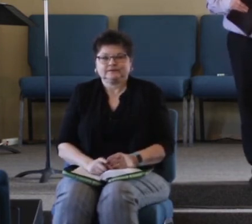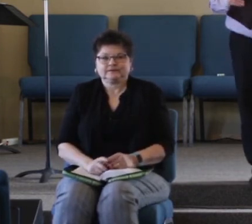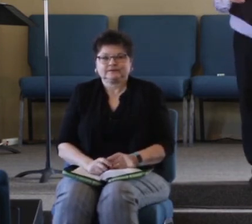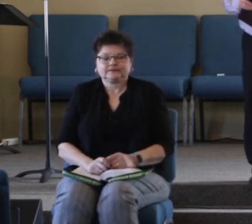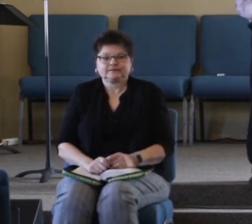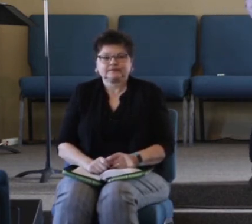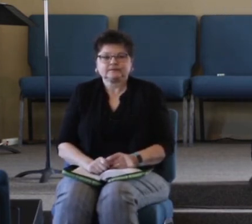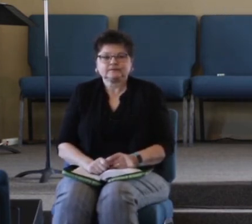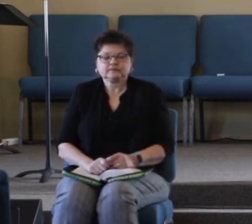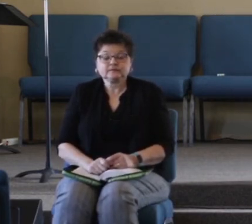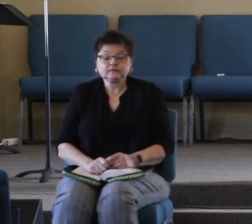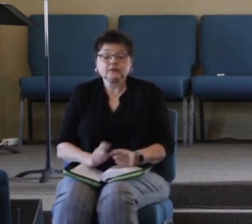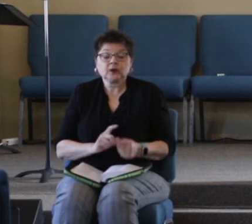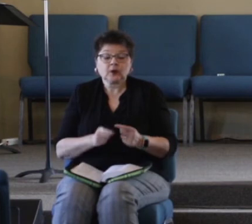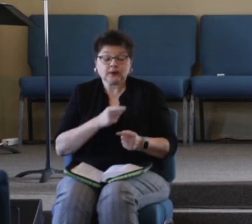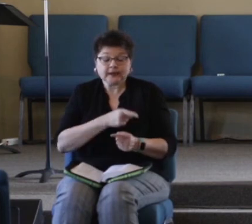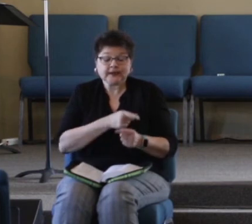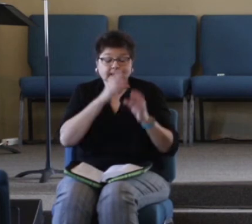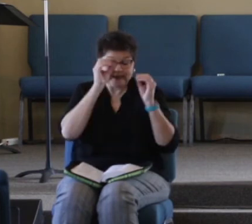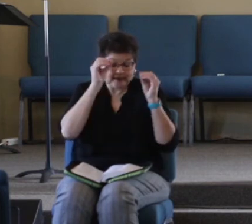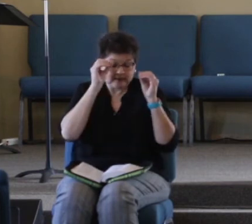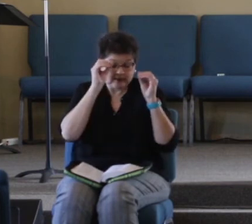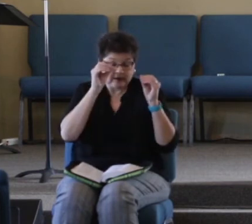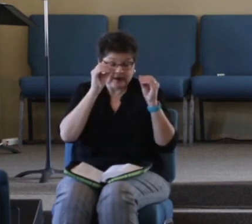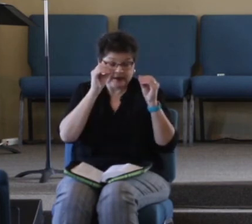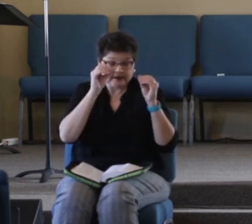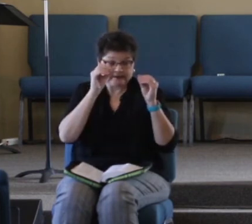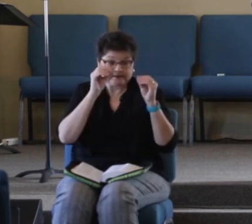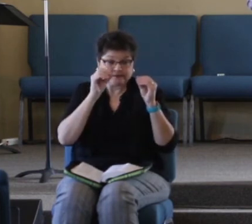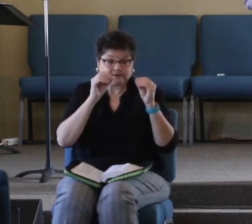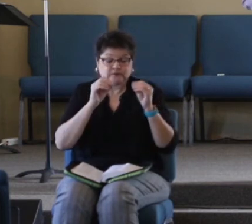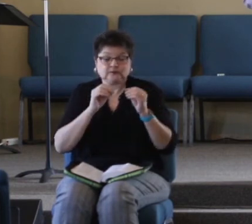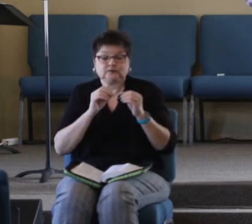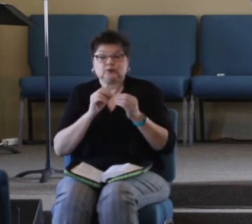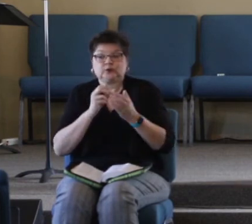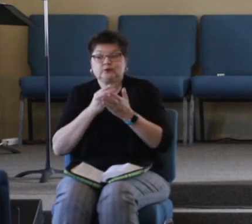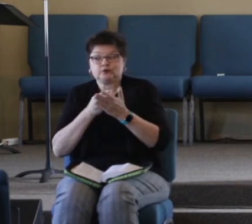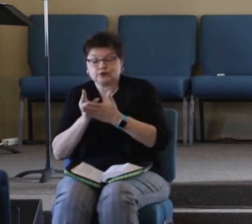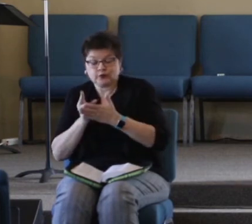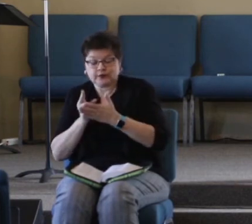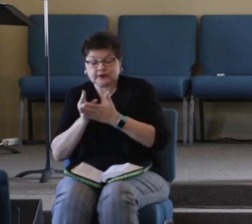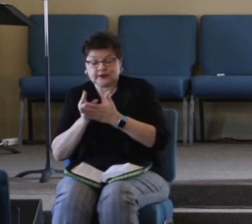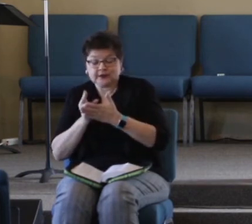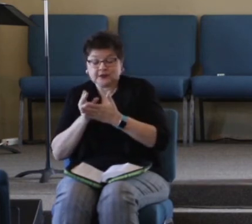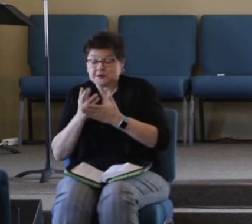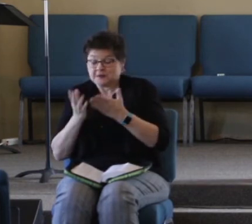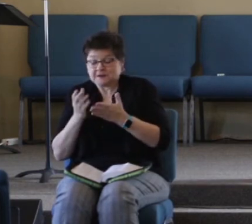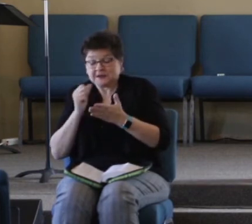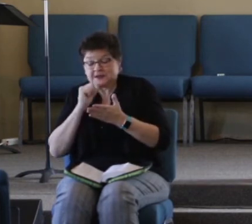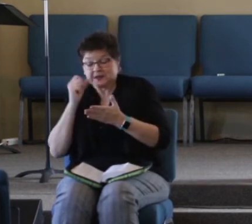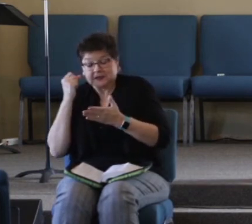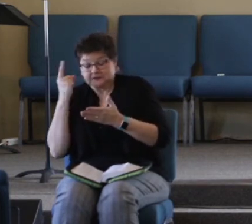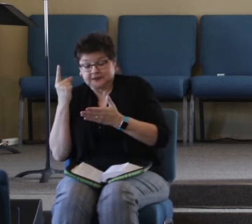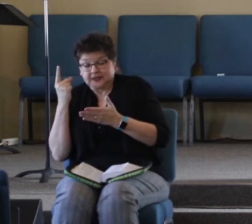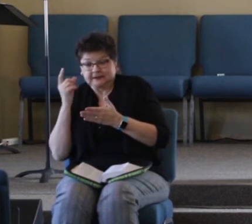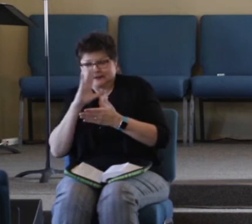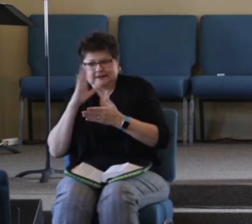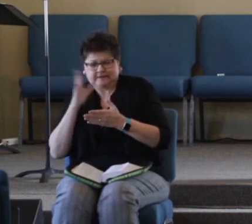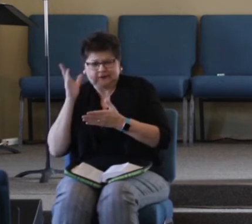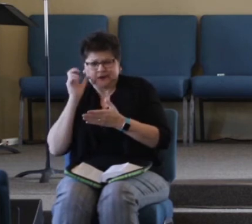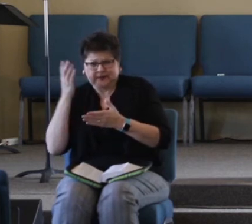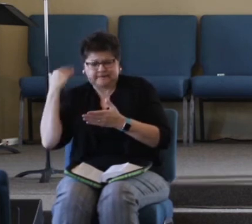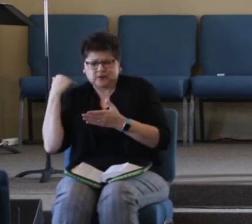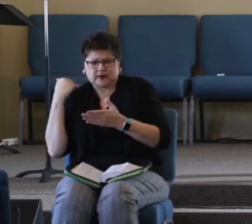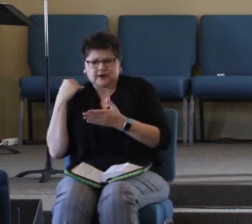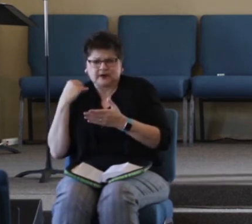And when he taught truth, even if they didn't understand because they'd never heard that before. Do